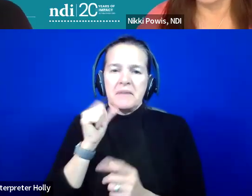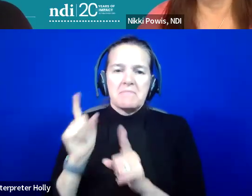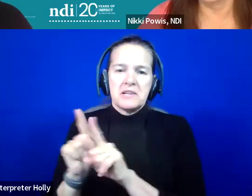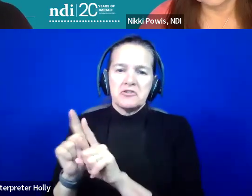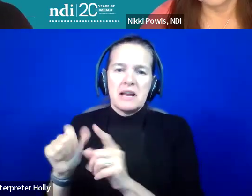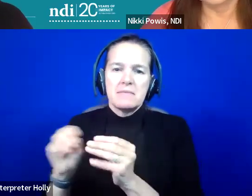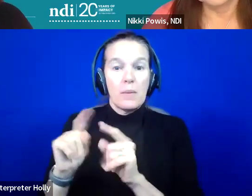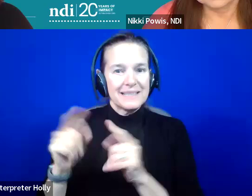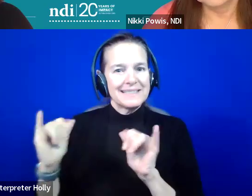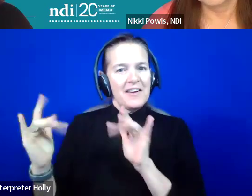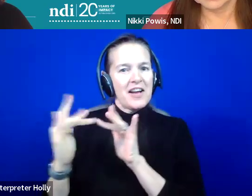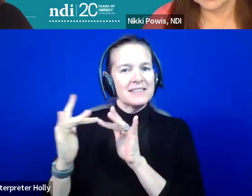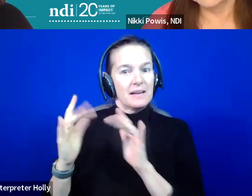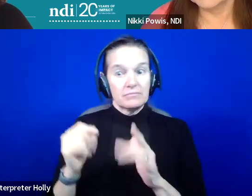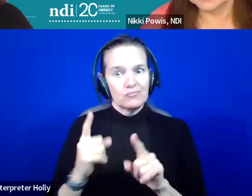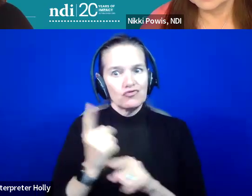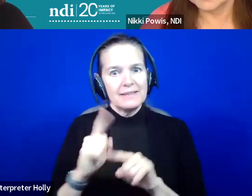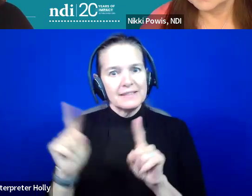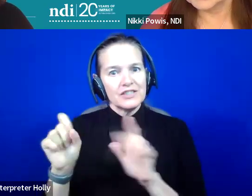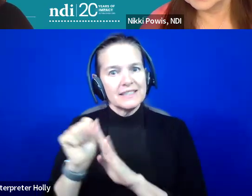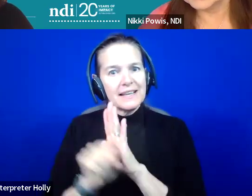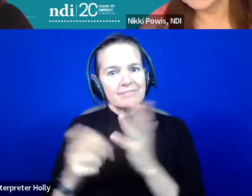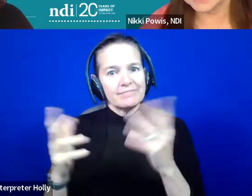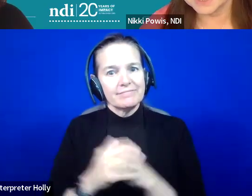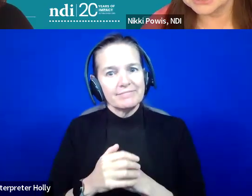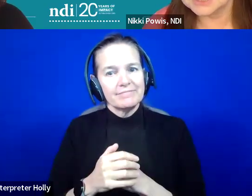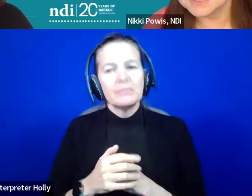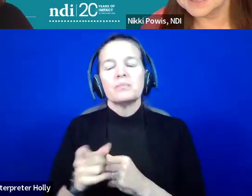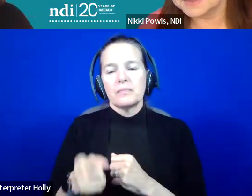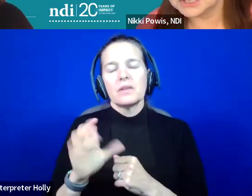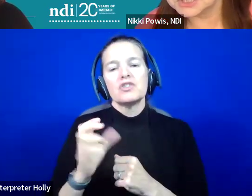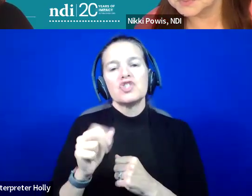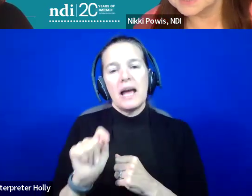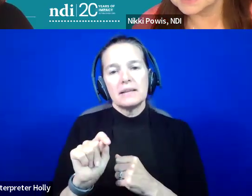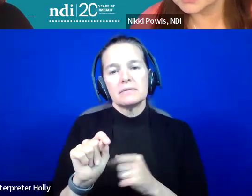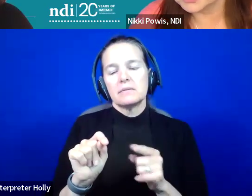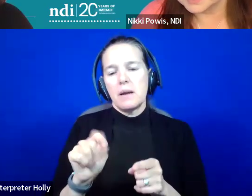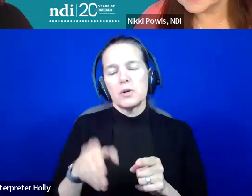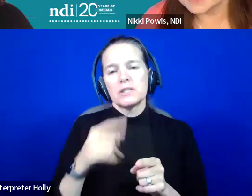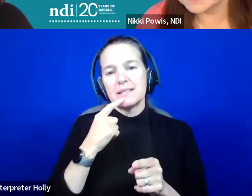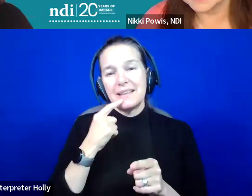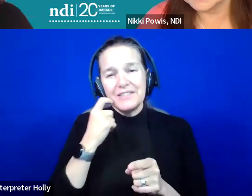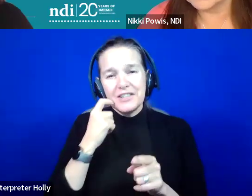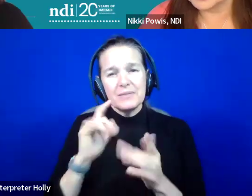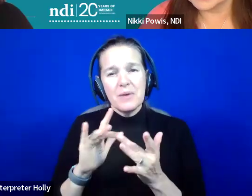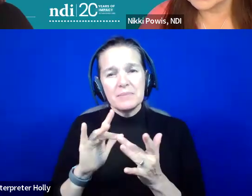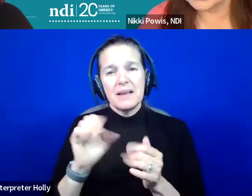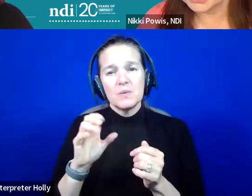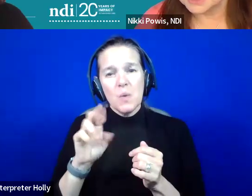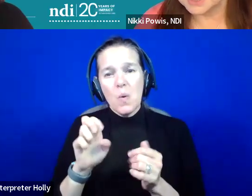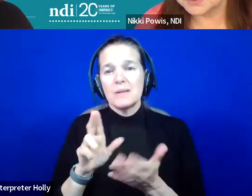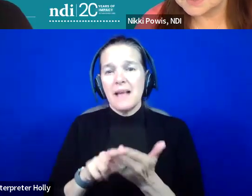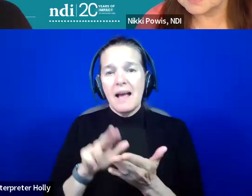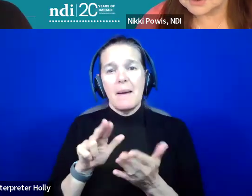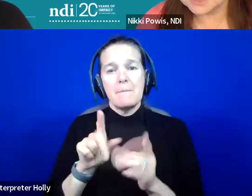and we're in different states. Yeah, yeah. Someone in the chat actually said that they just went to the school website, signed up for a